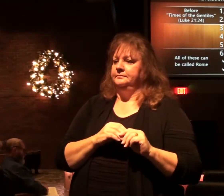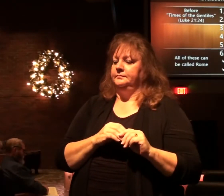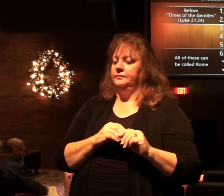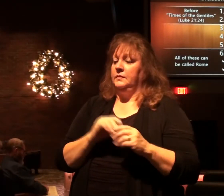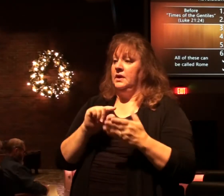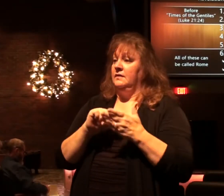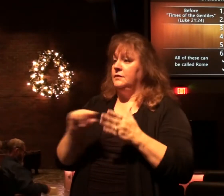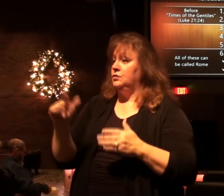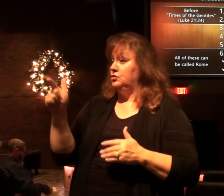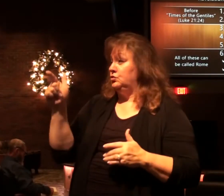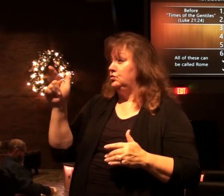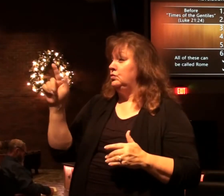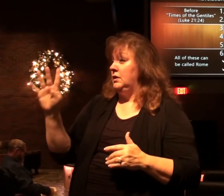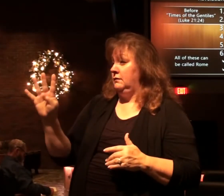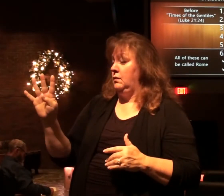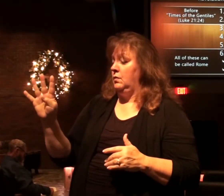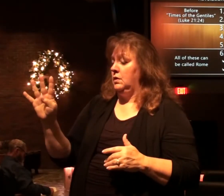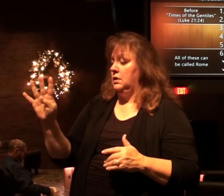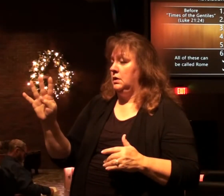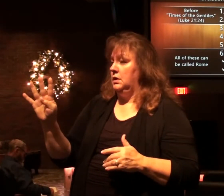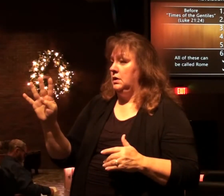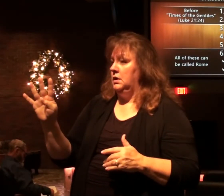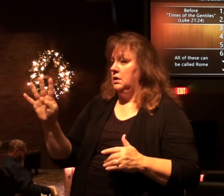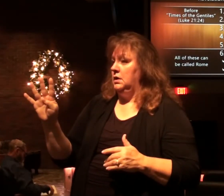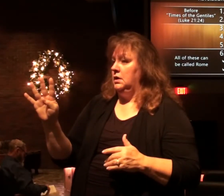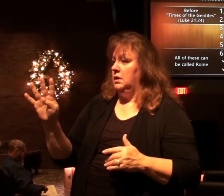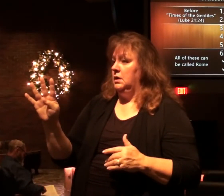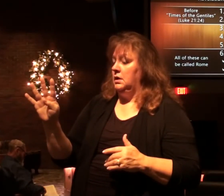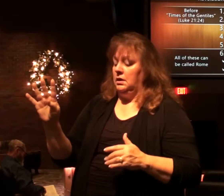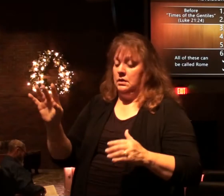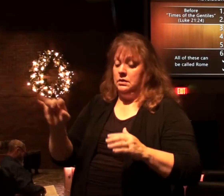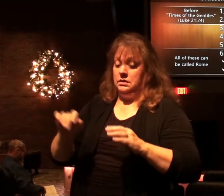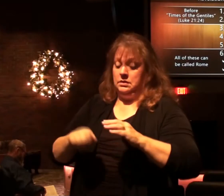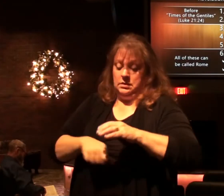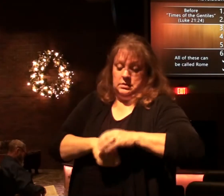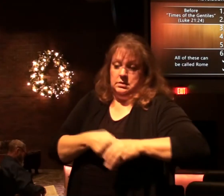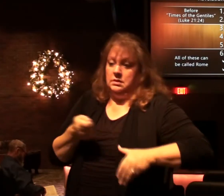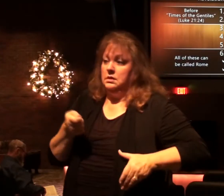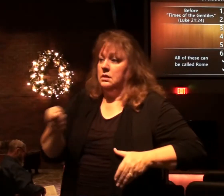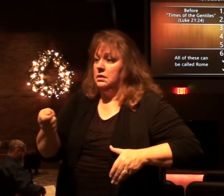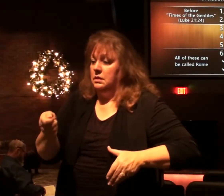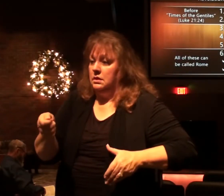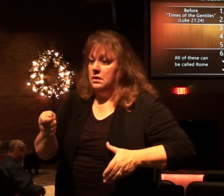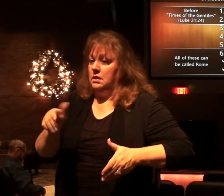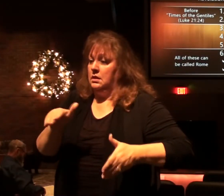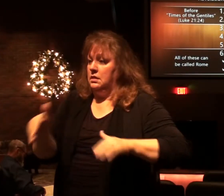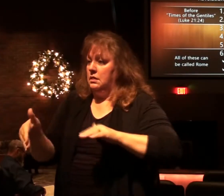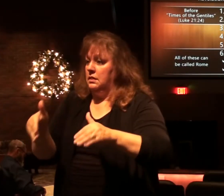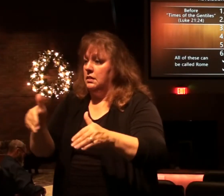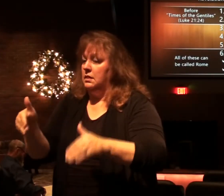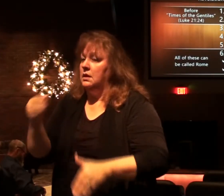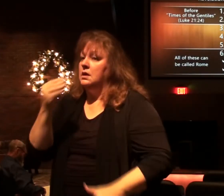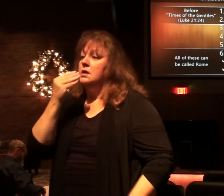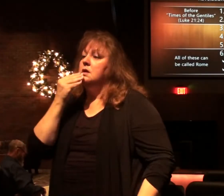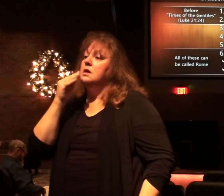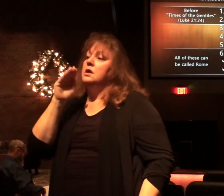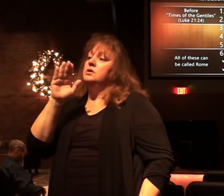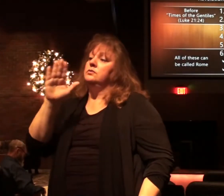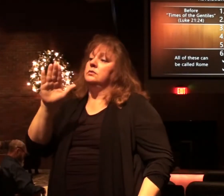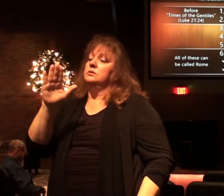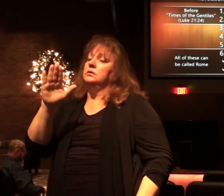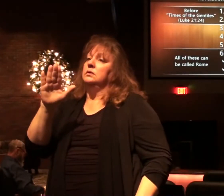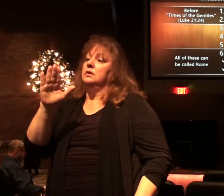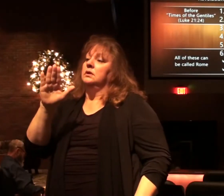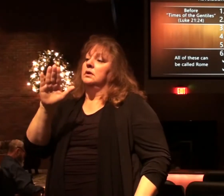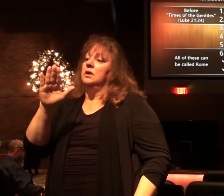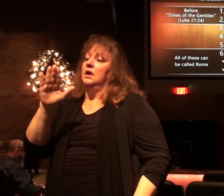Down to verse 24. They will fall by the edge of the sword and will be led captive into all the nations, and Jerusalem will be